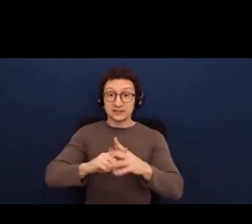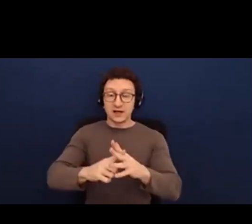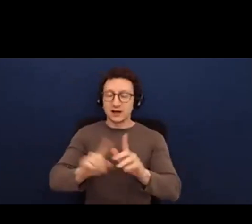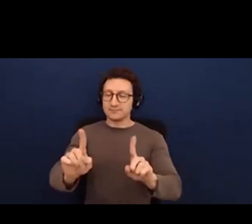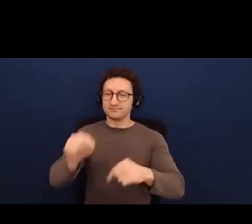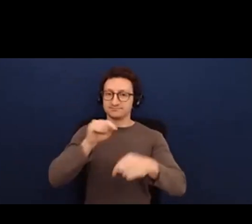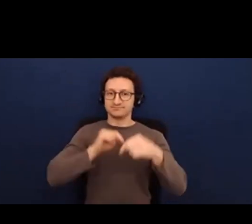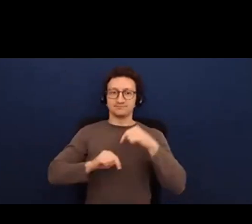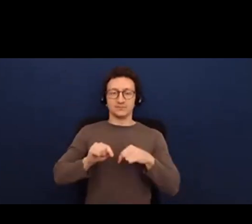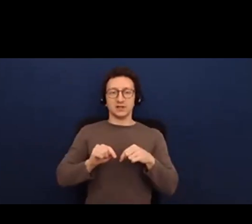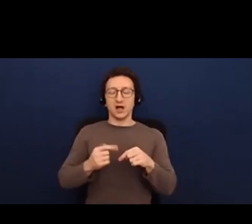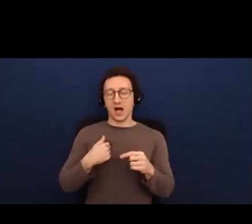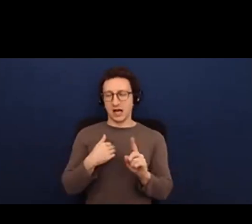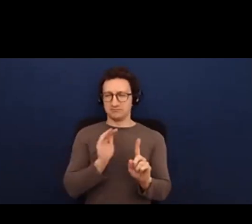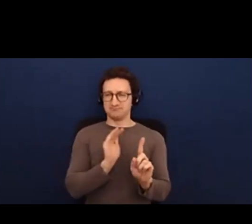please do